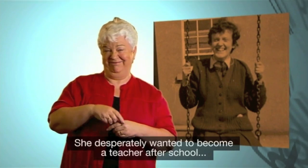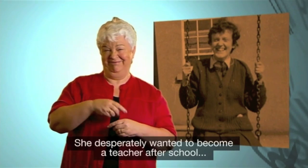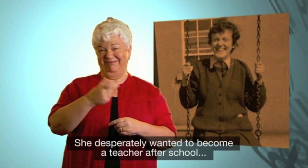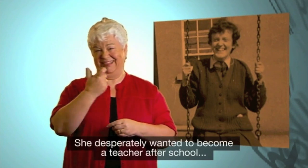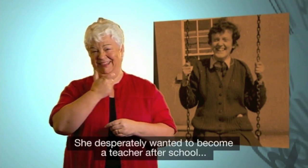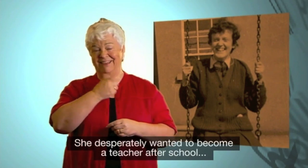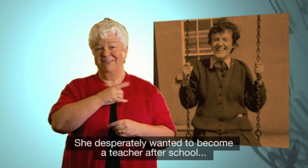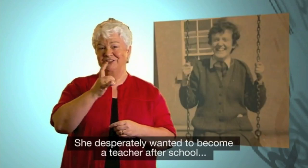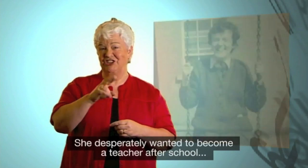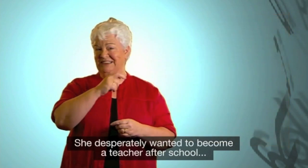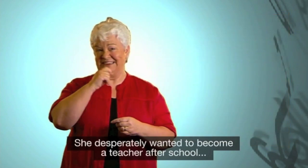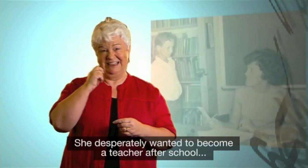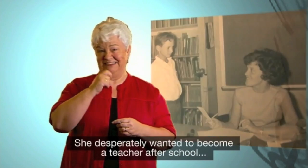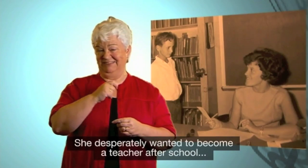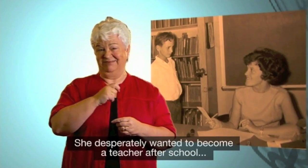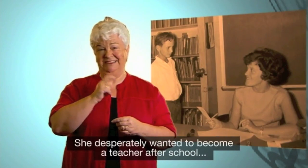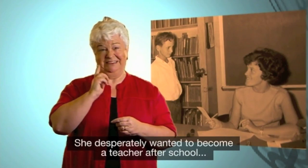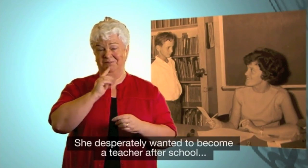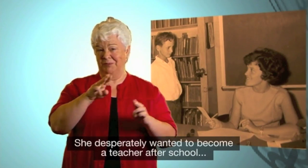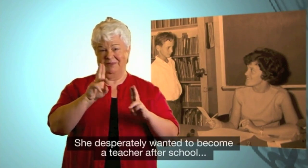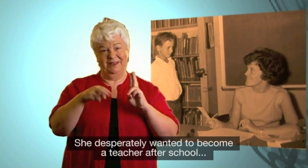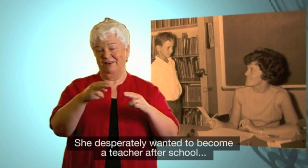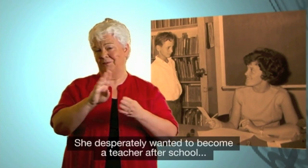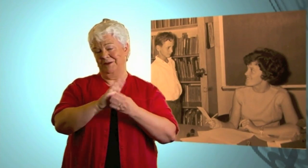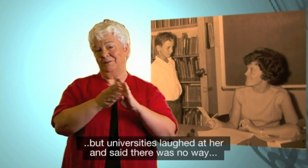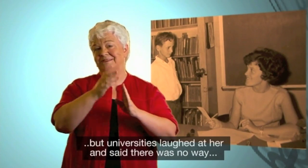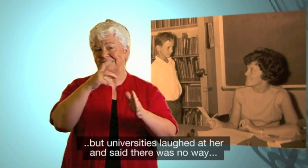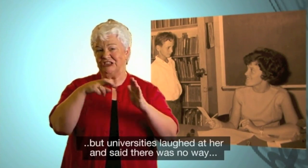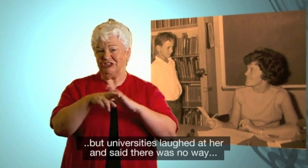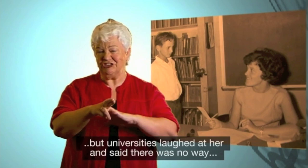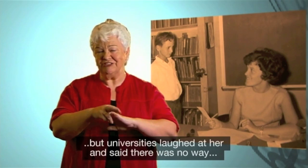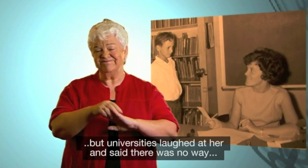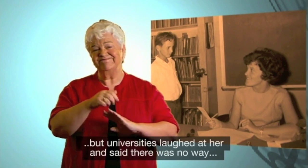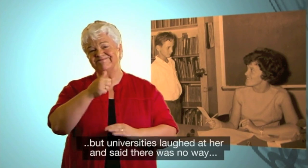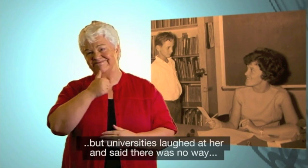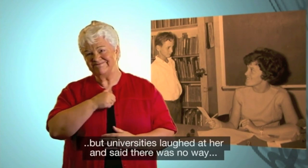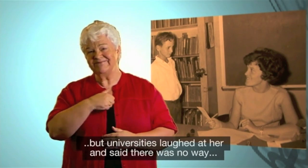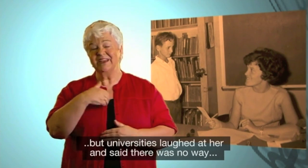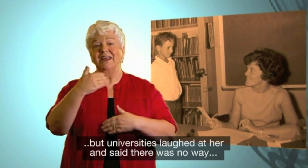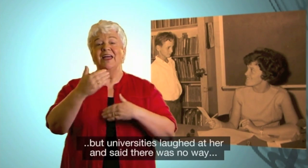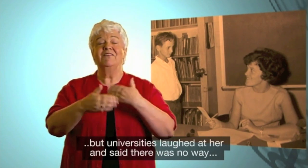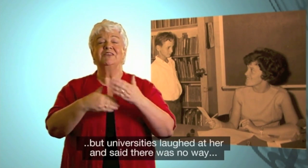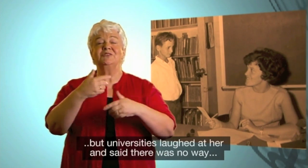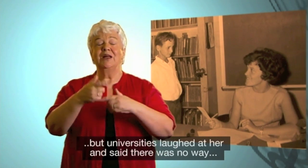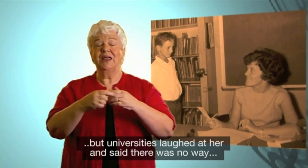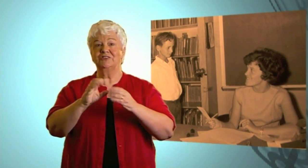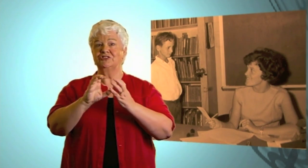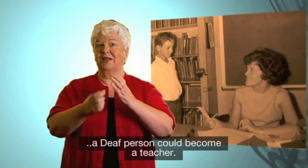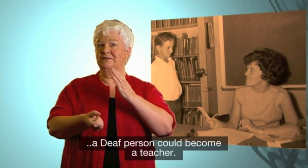She desperately wanted to become a teacher after school, but universities laughed at her and said there was no way a deaf person could become a